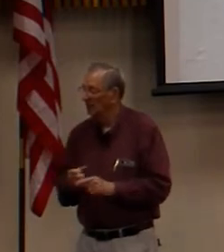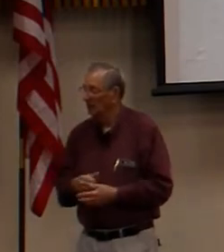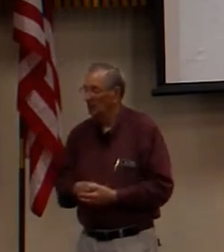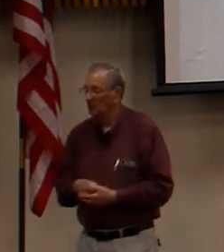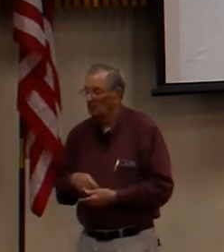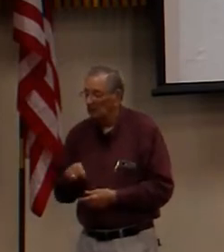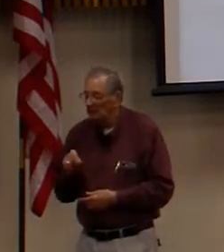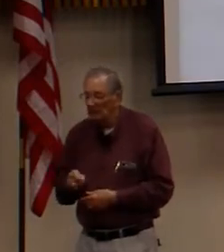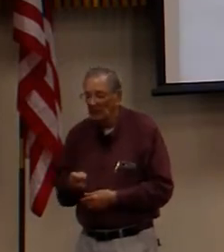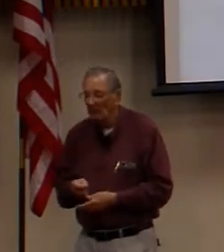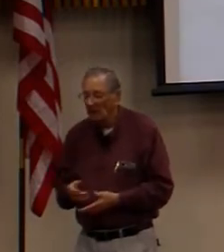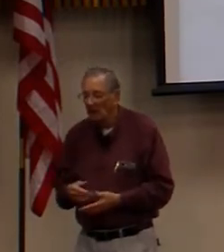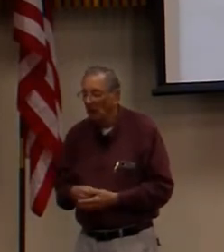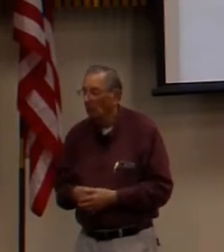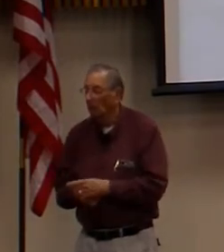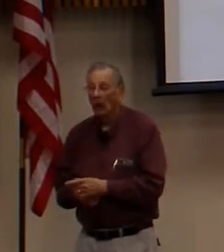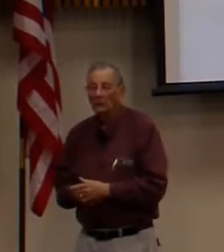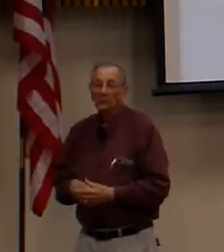circumstances physically.